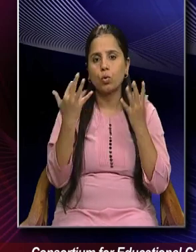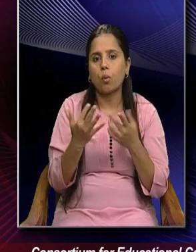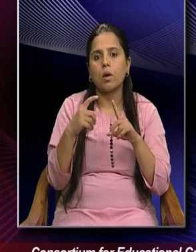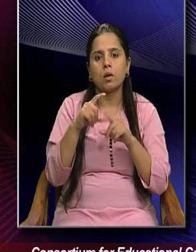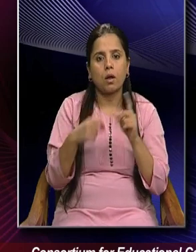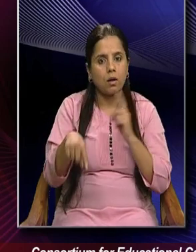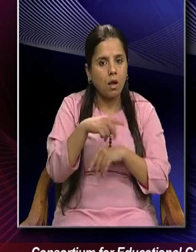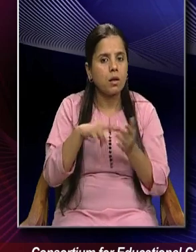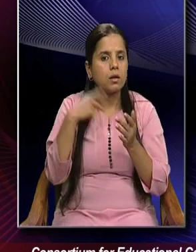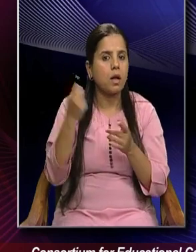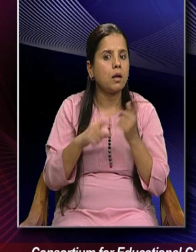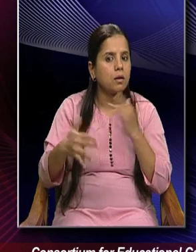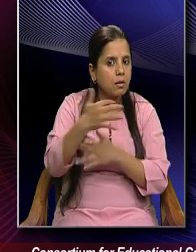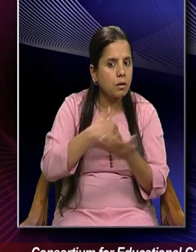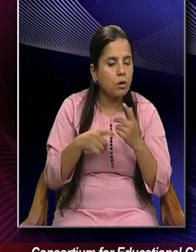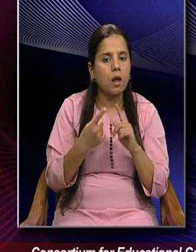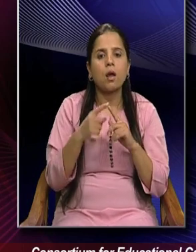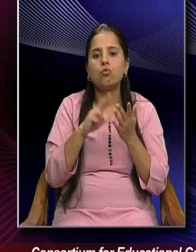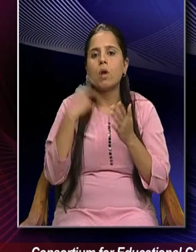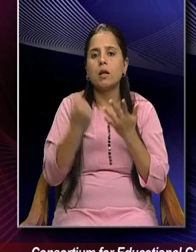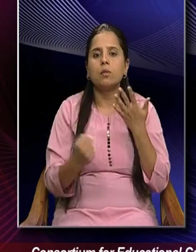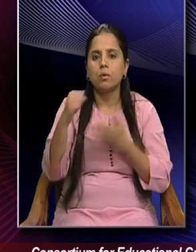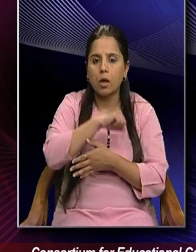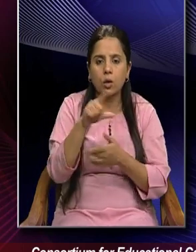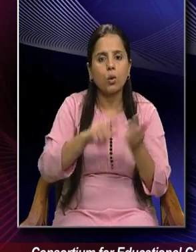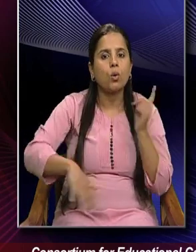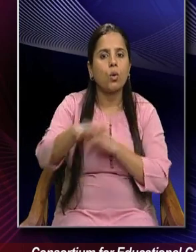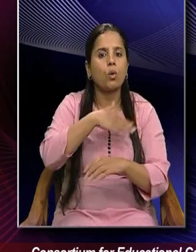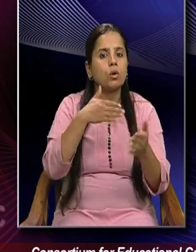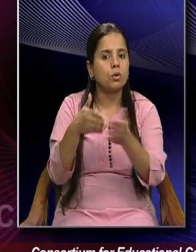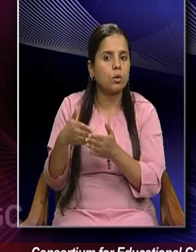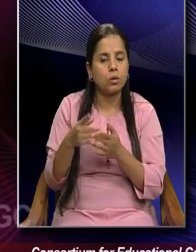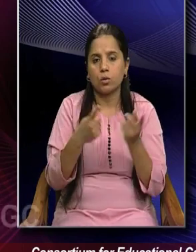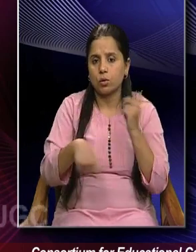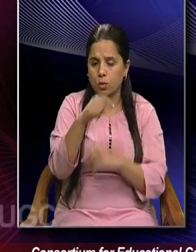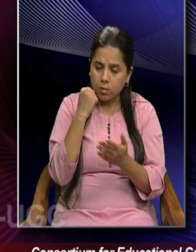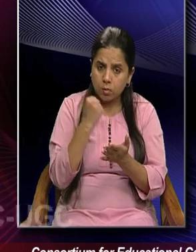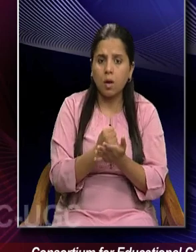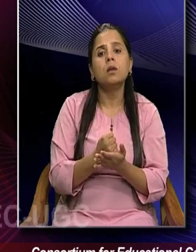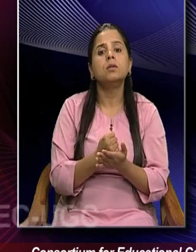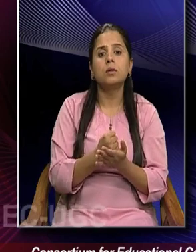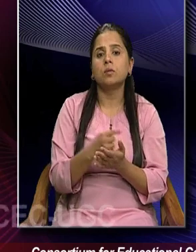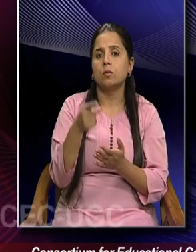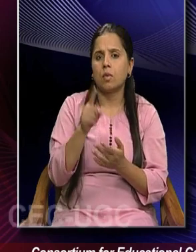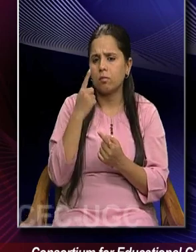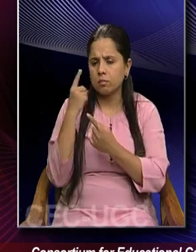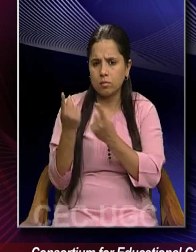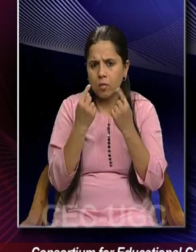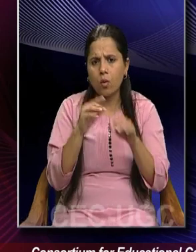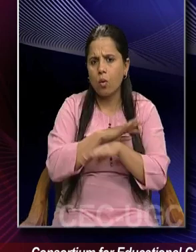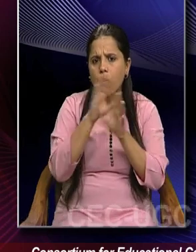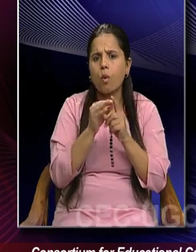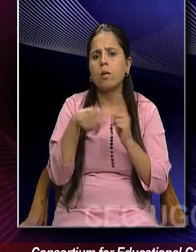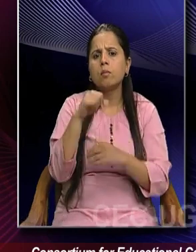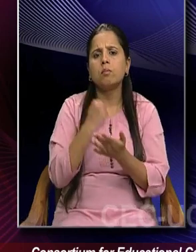data, national priorities, local challenges, and you have to examine all these things